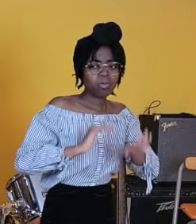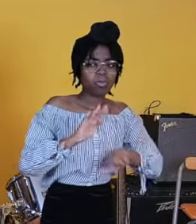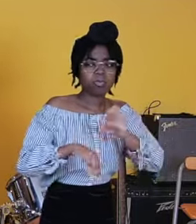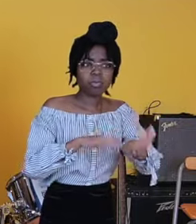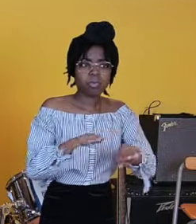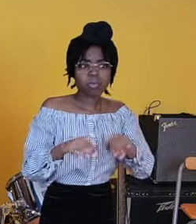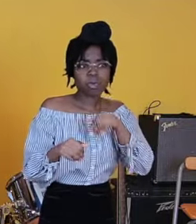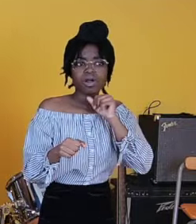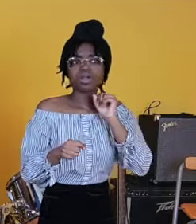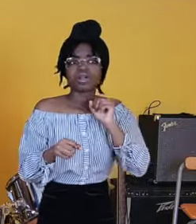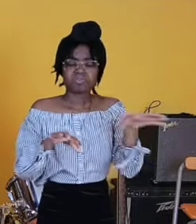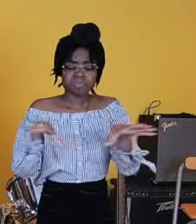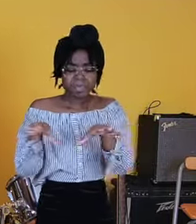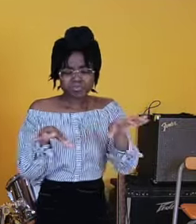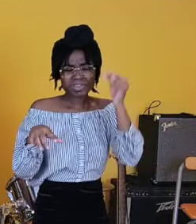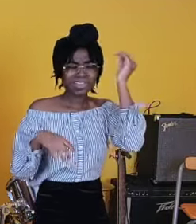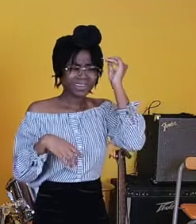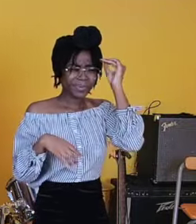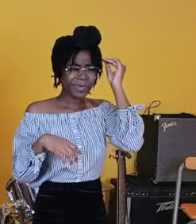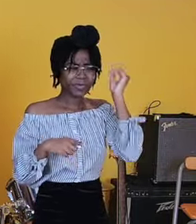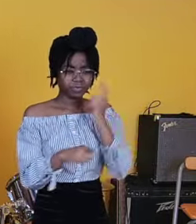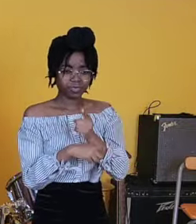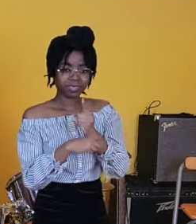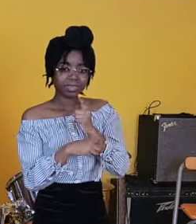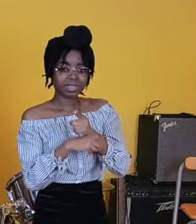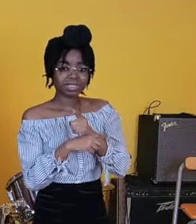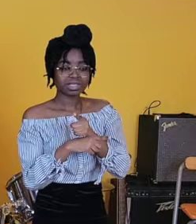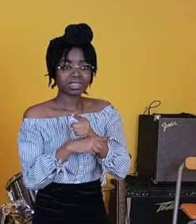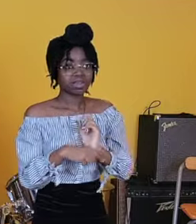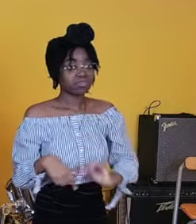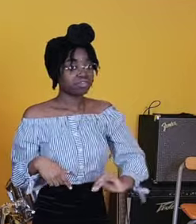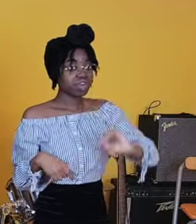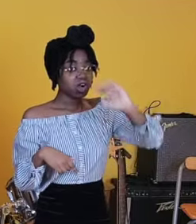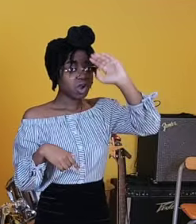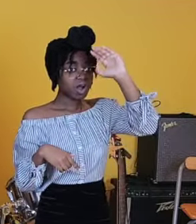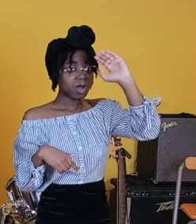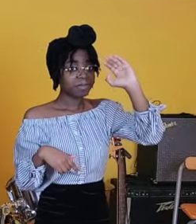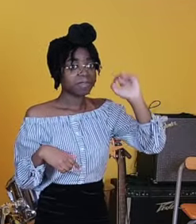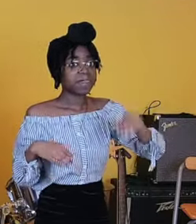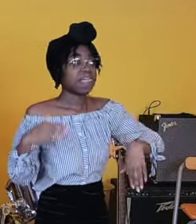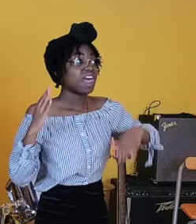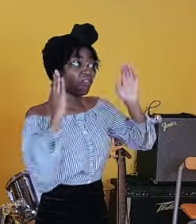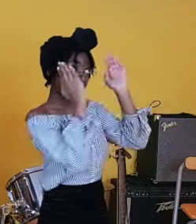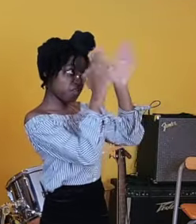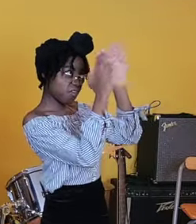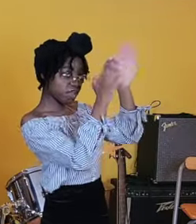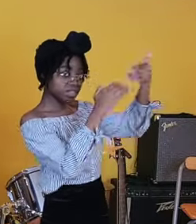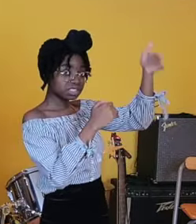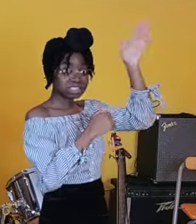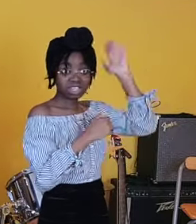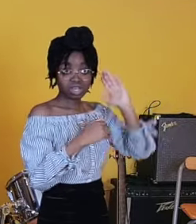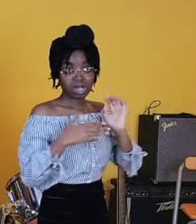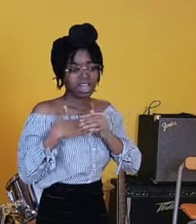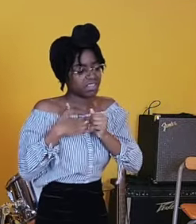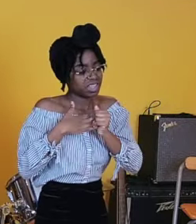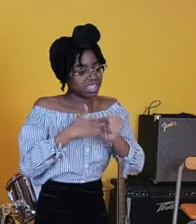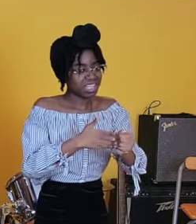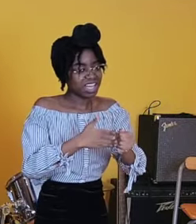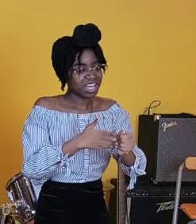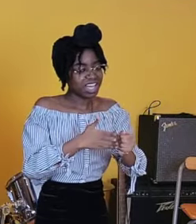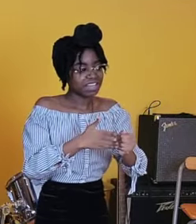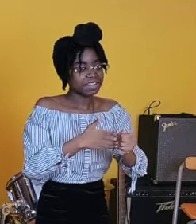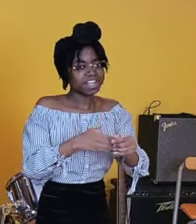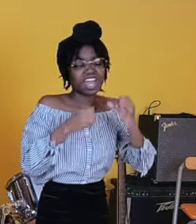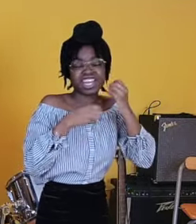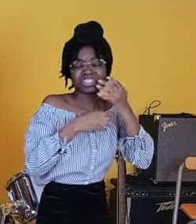they will look to God. They will not walk away, but they'll look to God the Father as their guide and stand on his word,